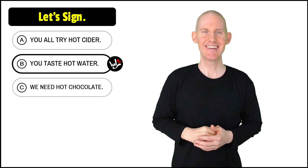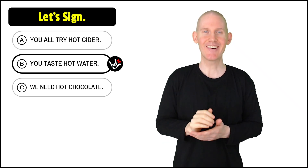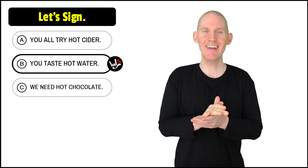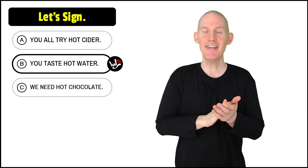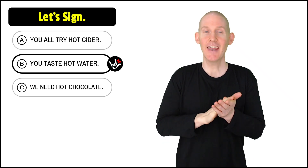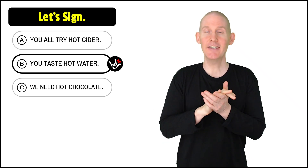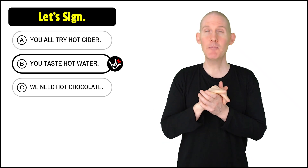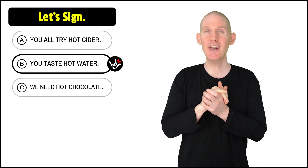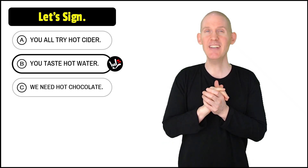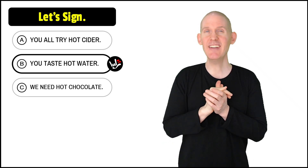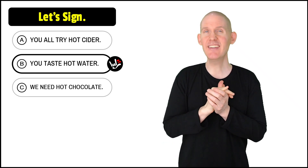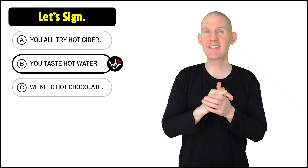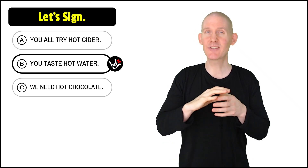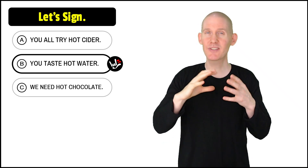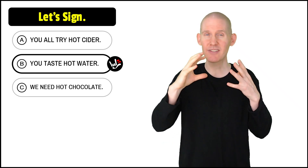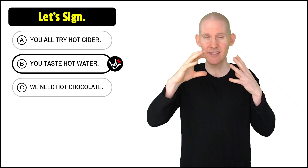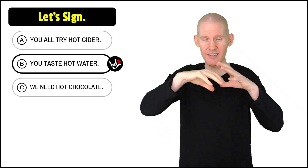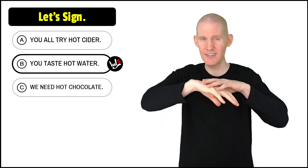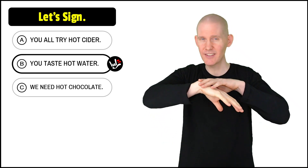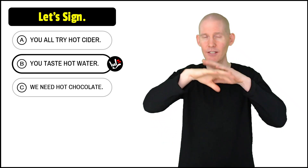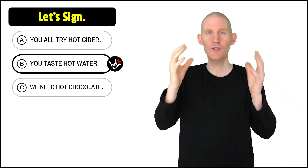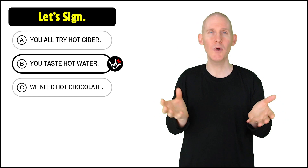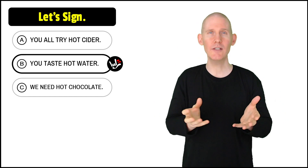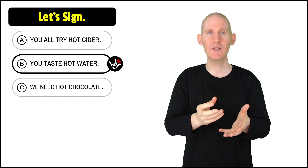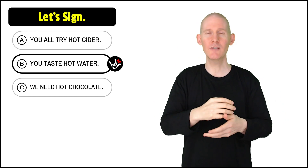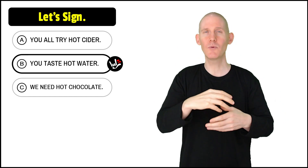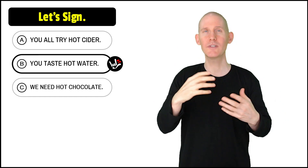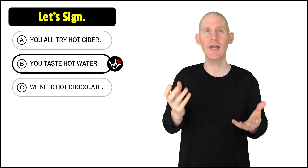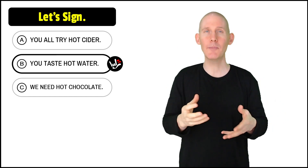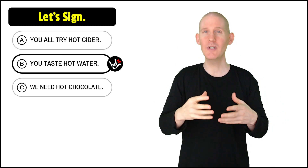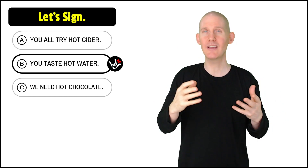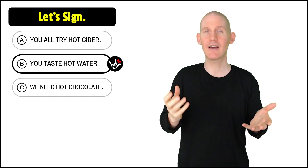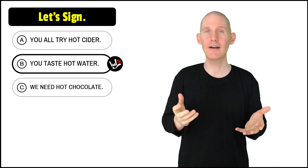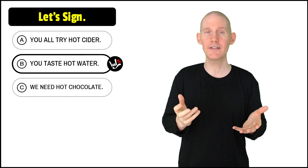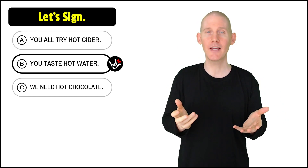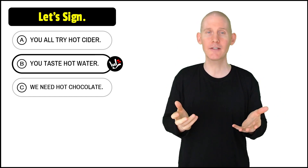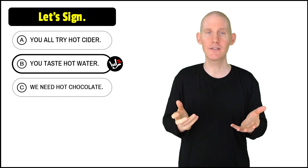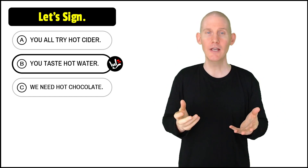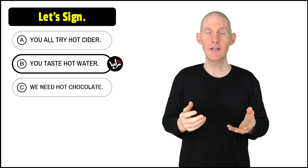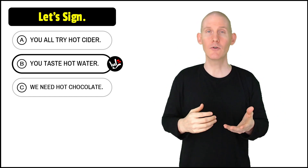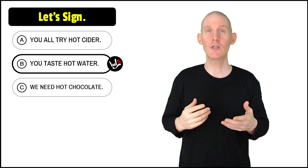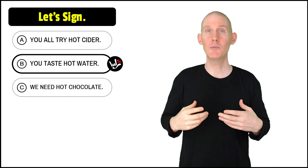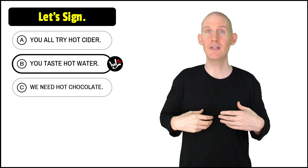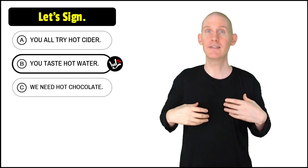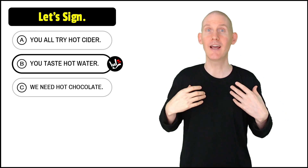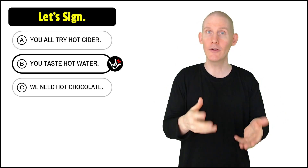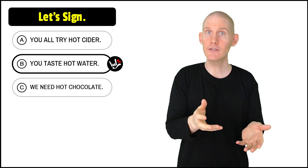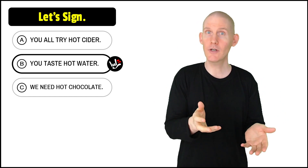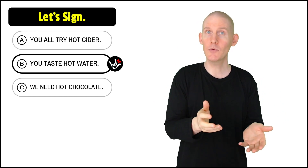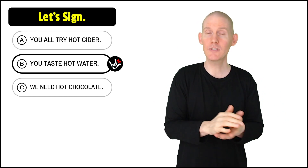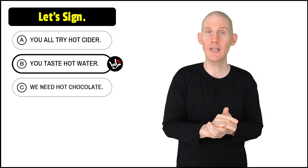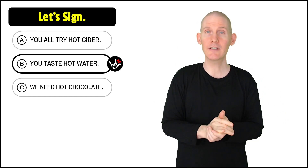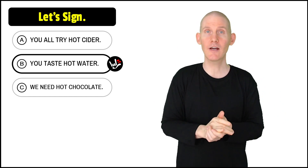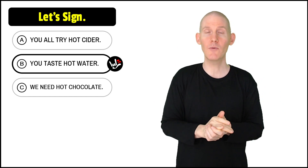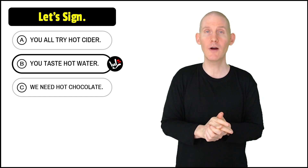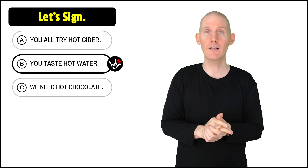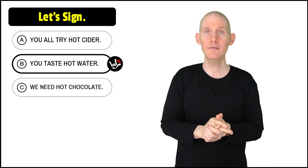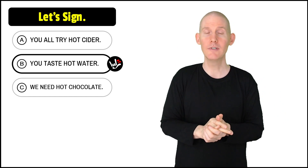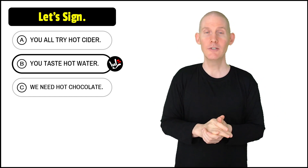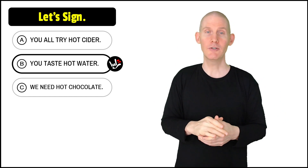Okay, and depending on this situation, what's happening, the context, you could be telling someone to taste hot water. You could